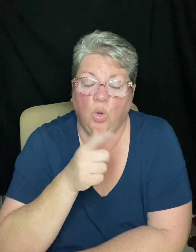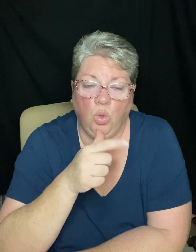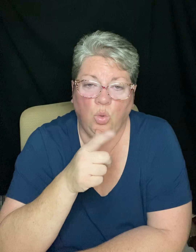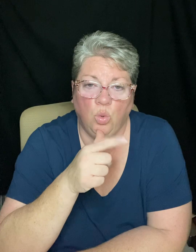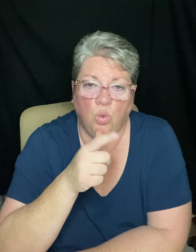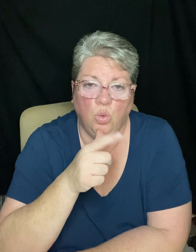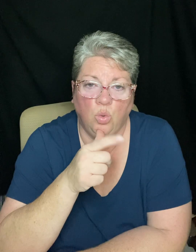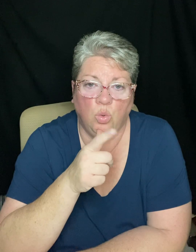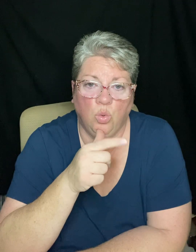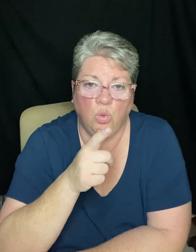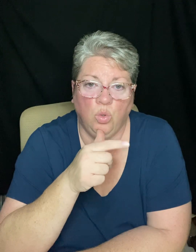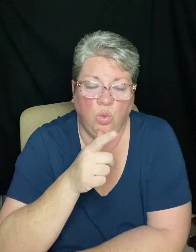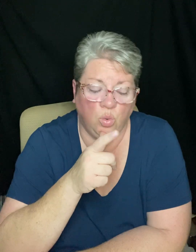Who? Who?